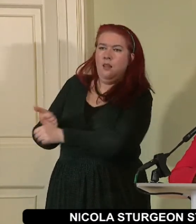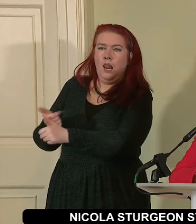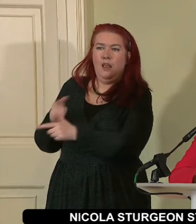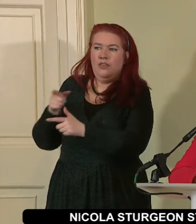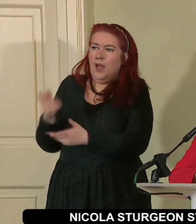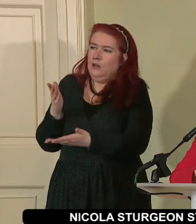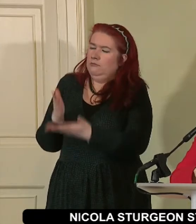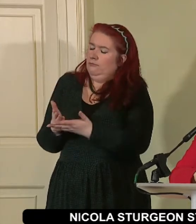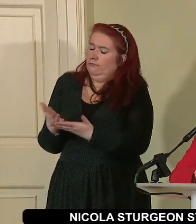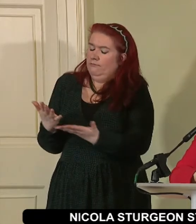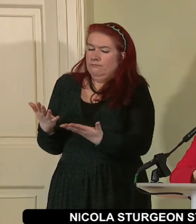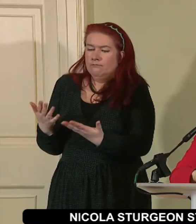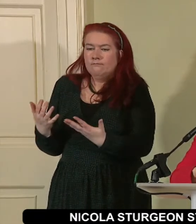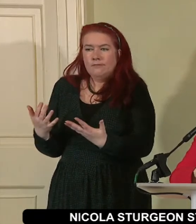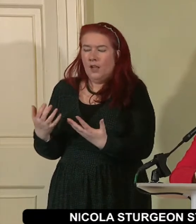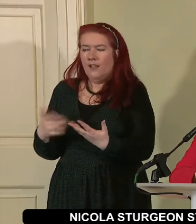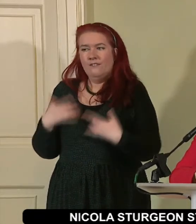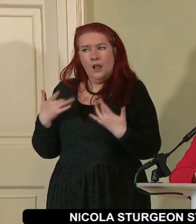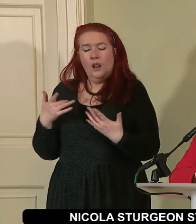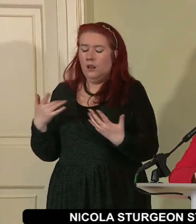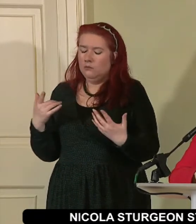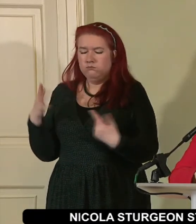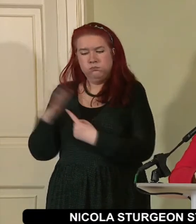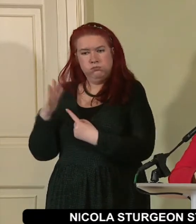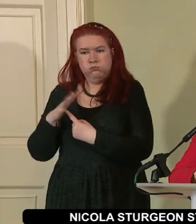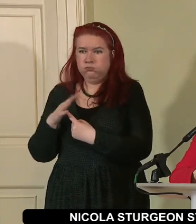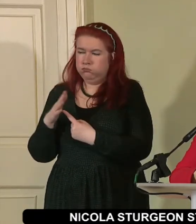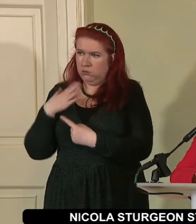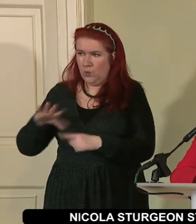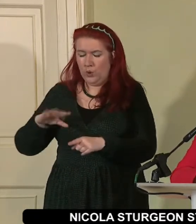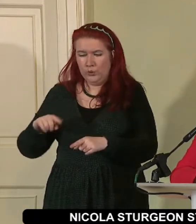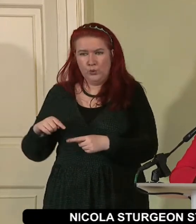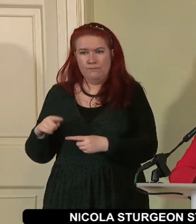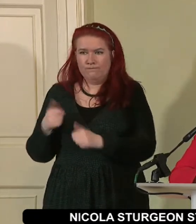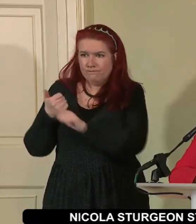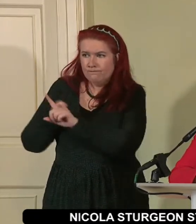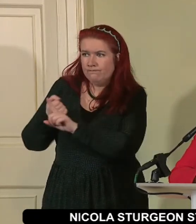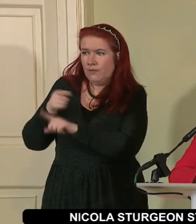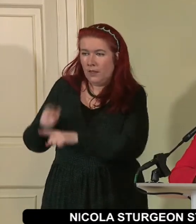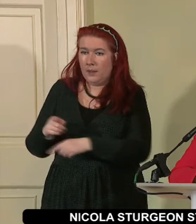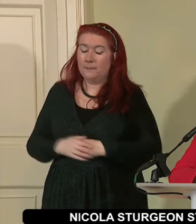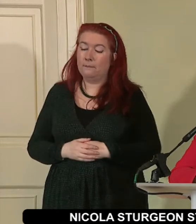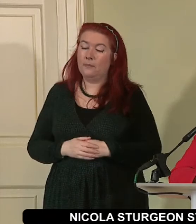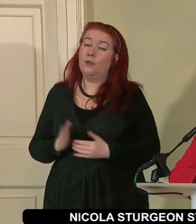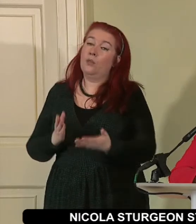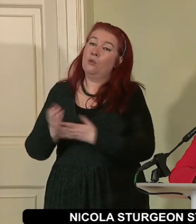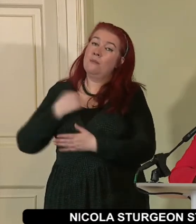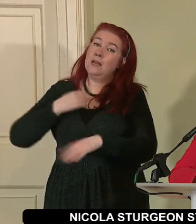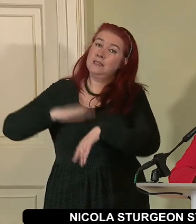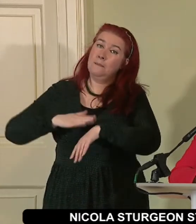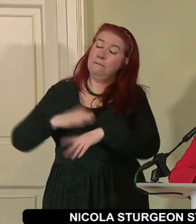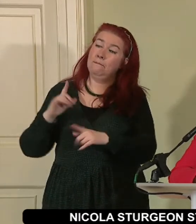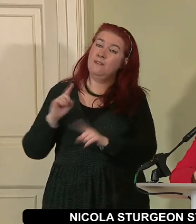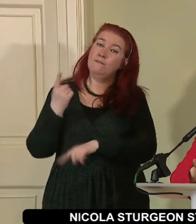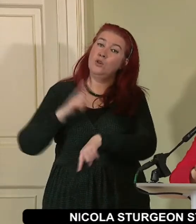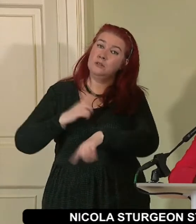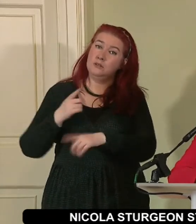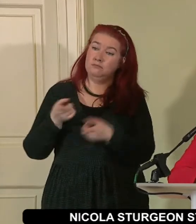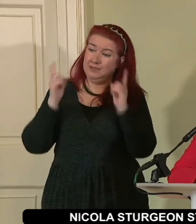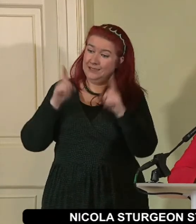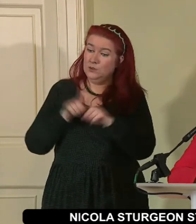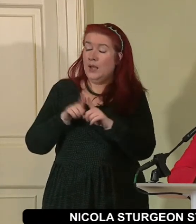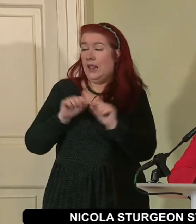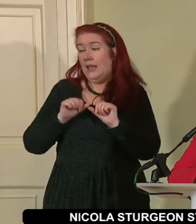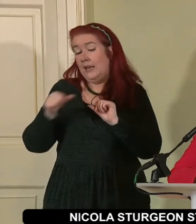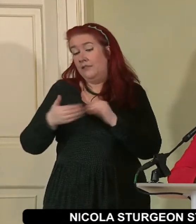got under my skin and into my heart in a way that few other issues did over my time as First Minister.